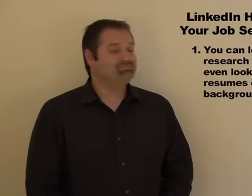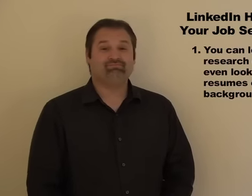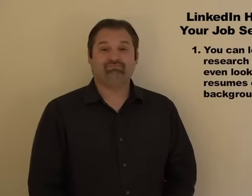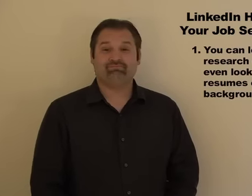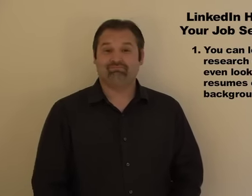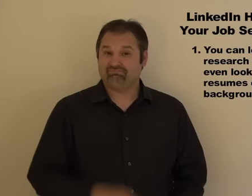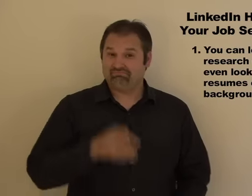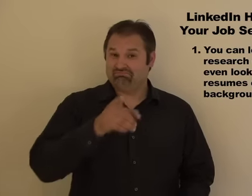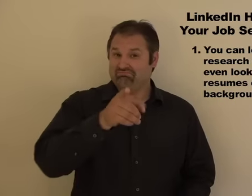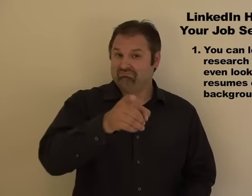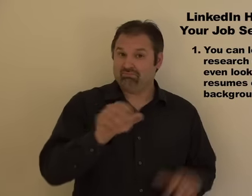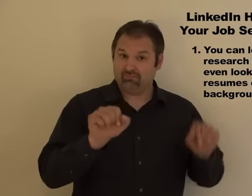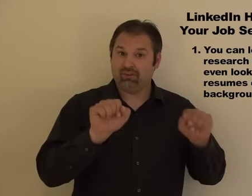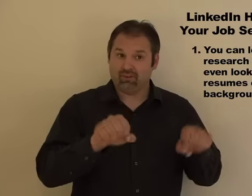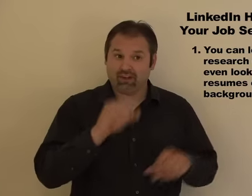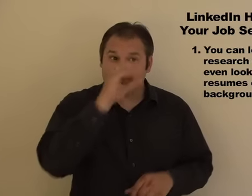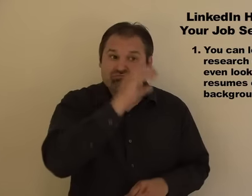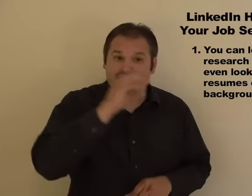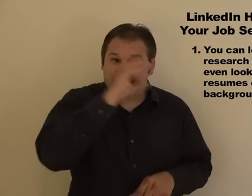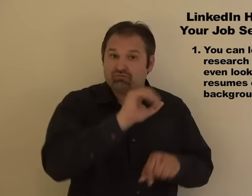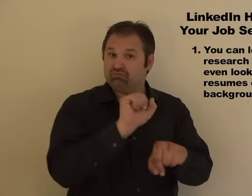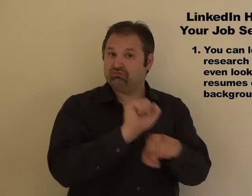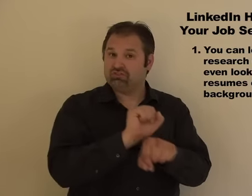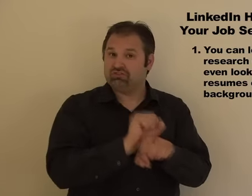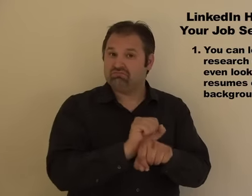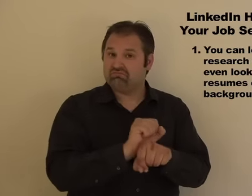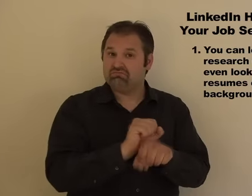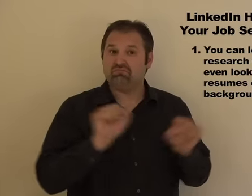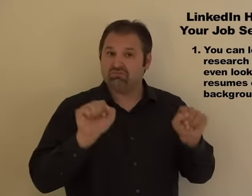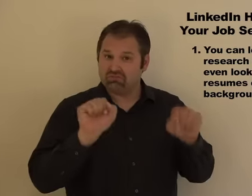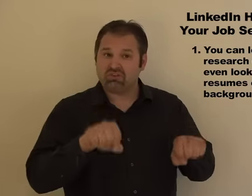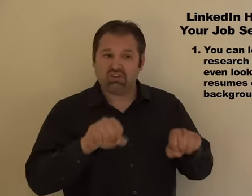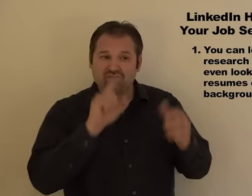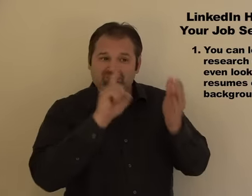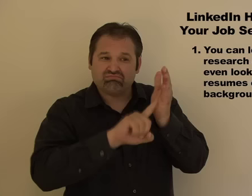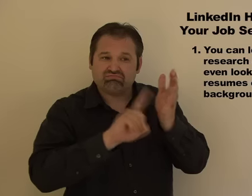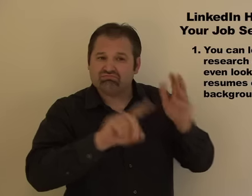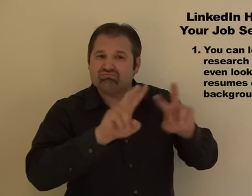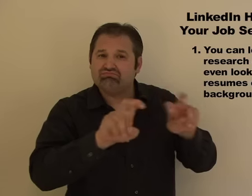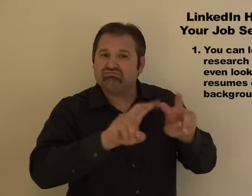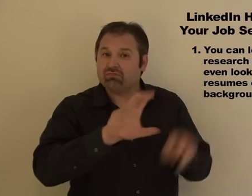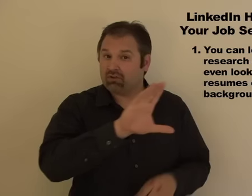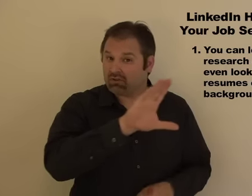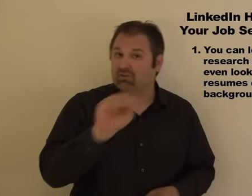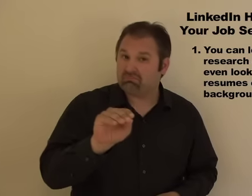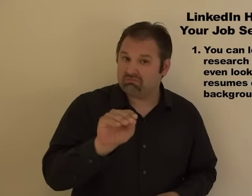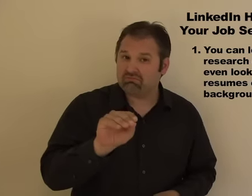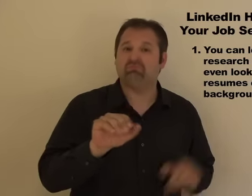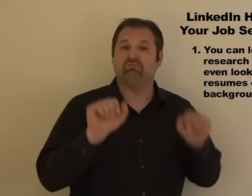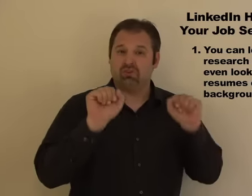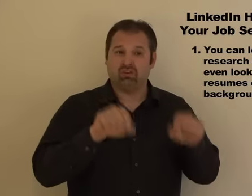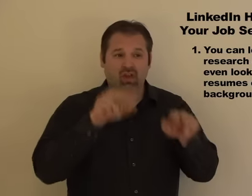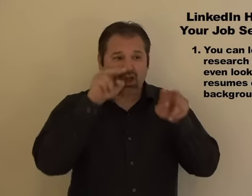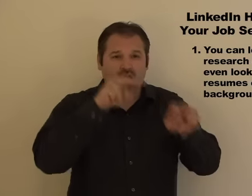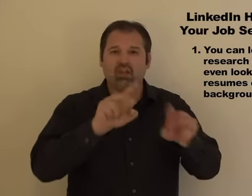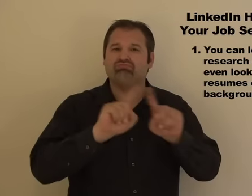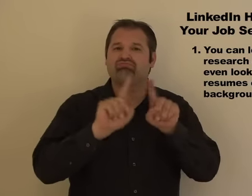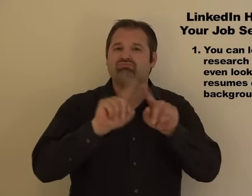You can look for jobs, research different companies, and look at other people's resumes or professional backgrounds.